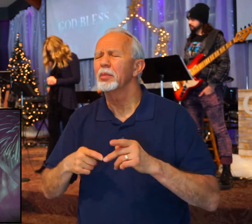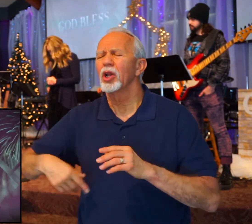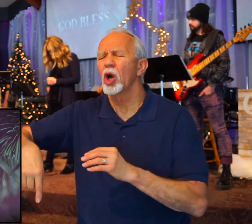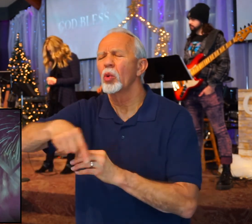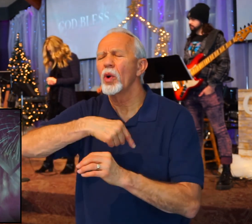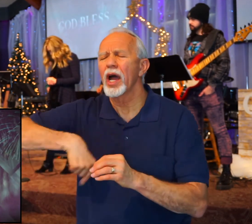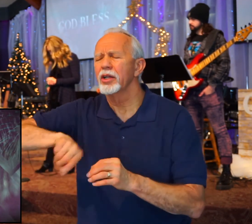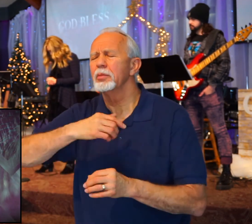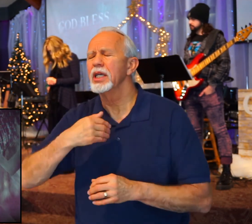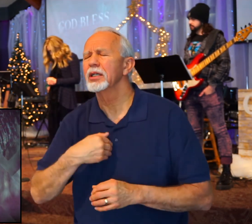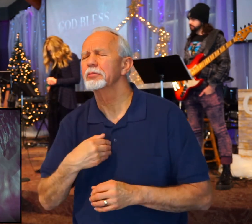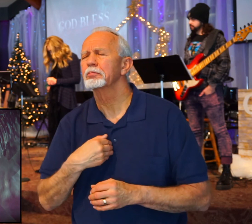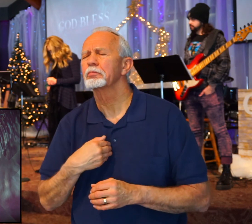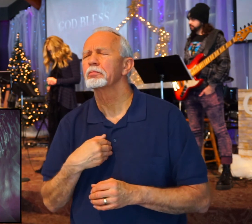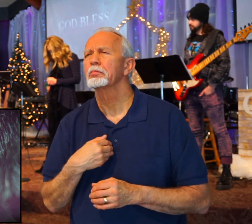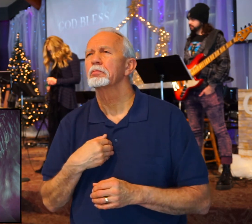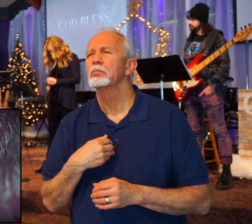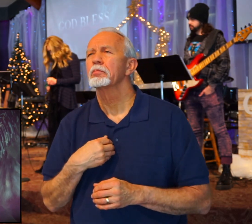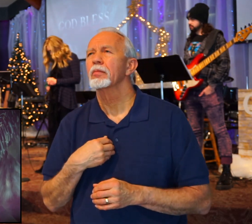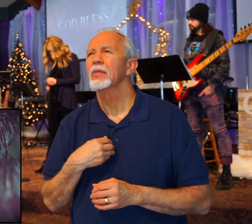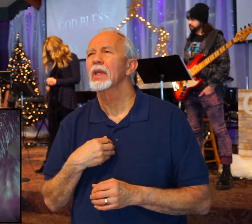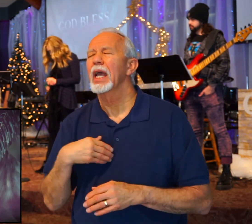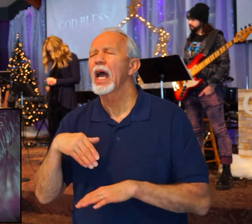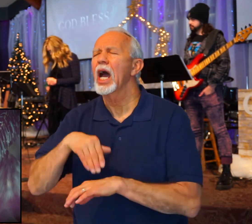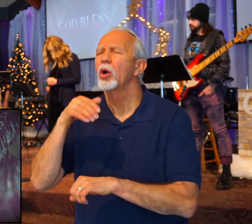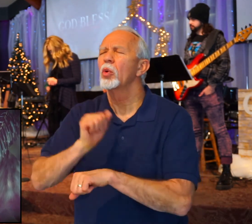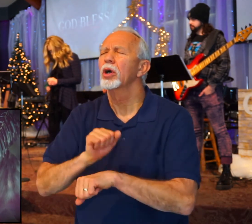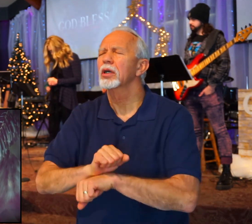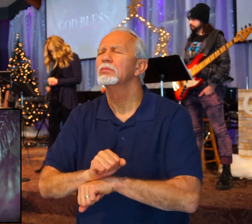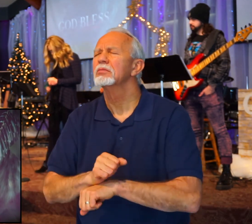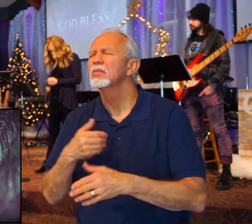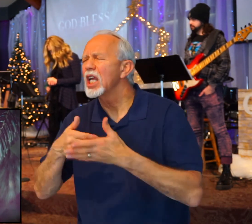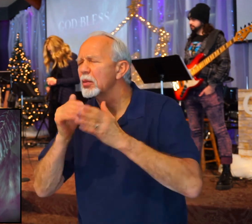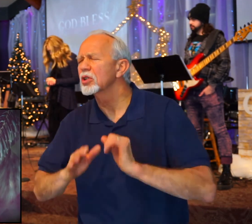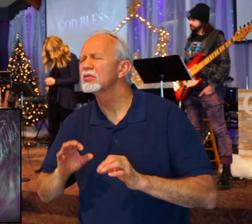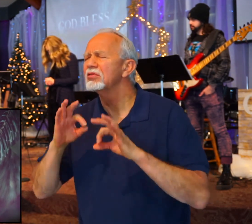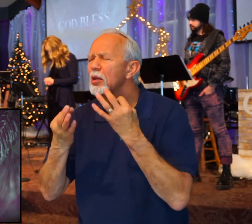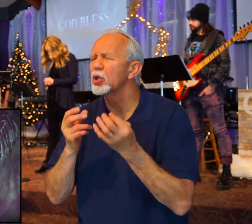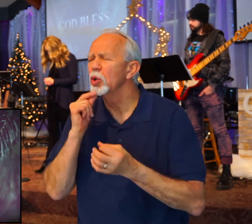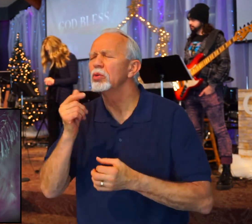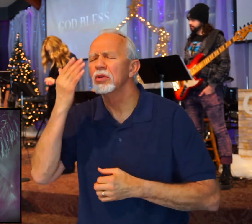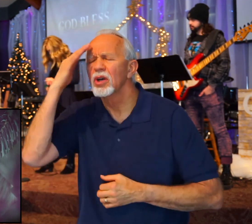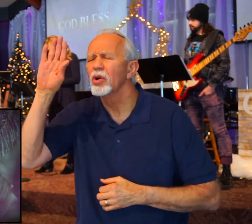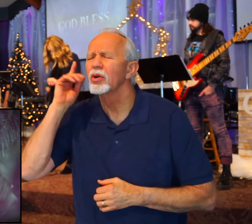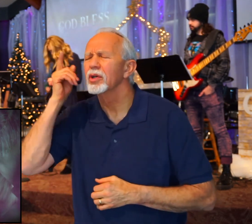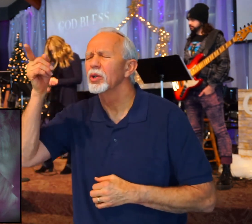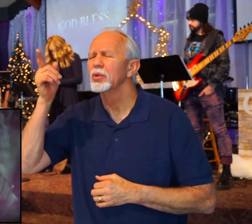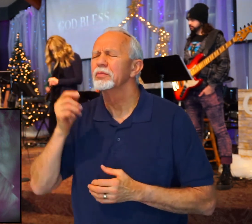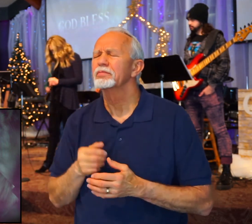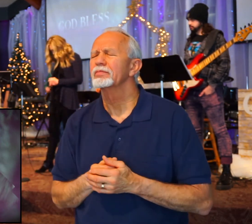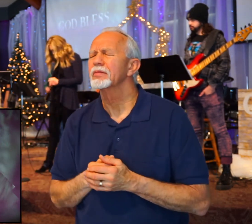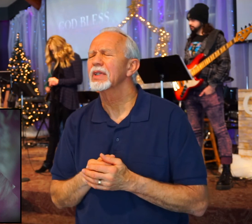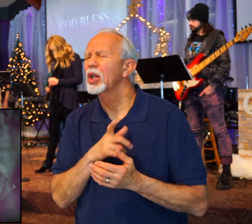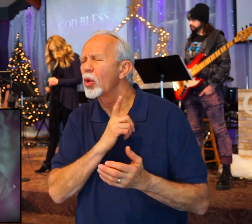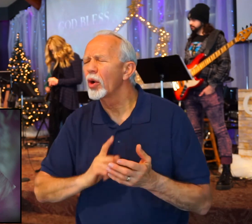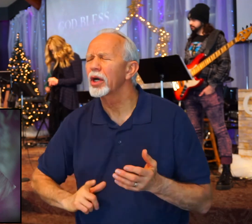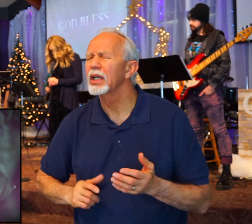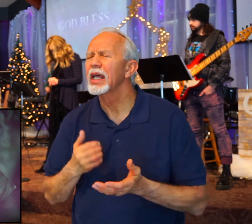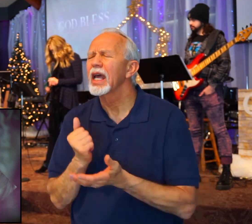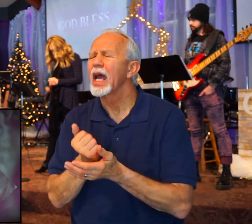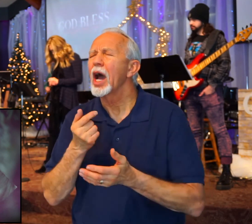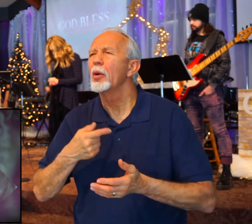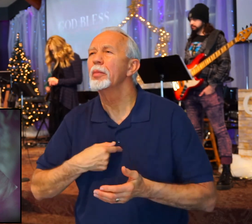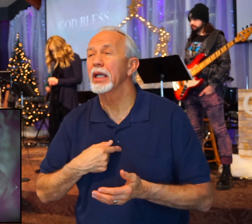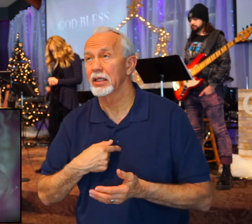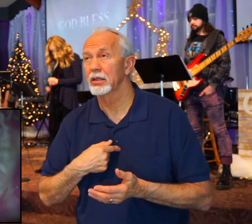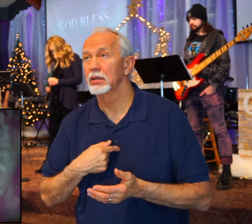me at work, neighbors, family that don't know you. And Lord, help me to